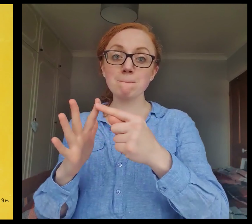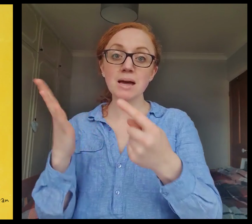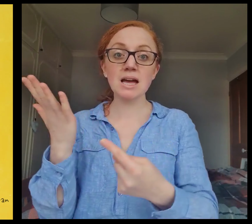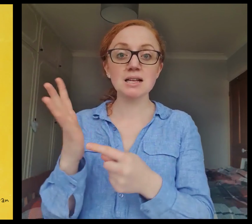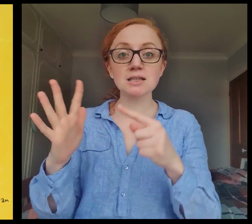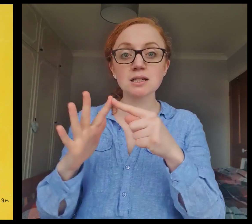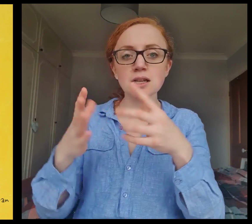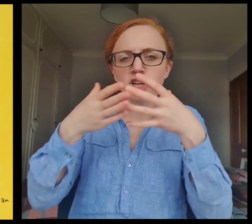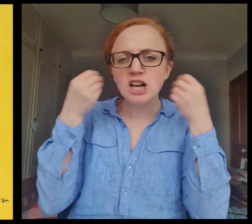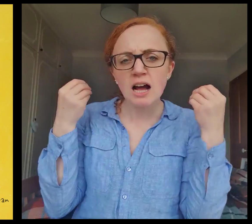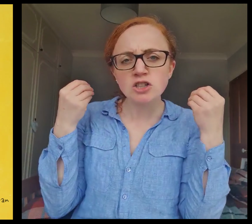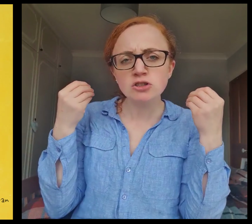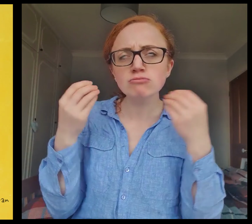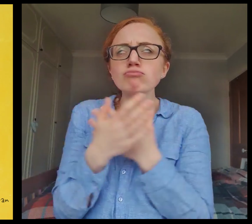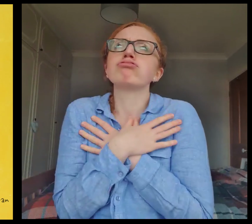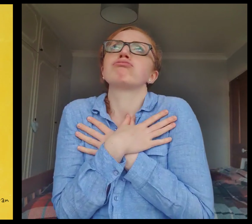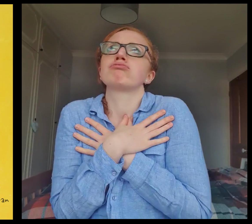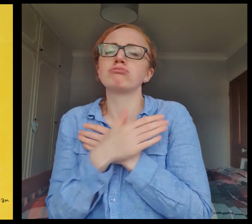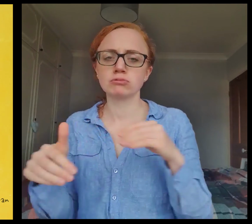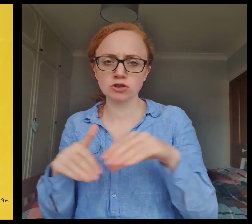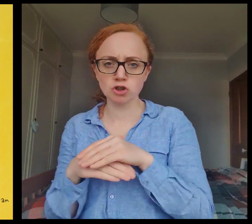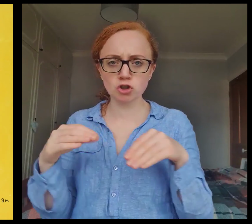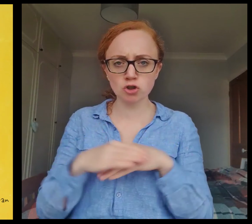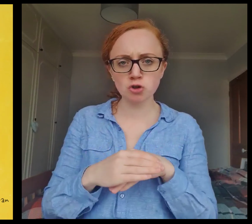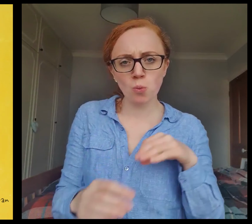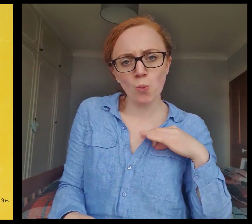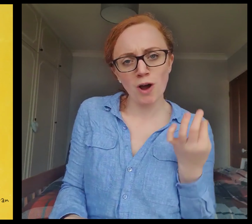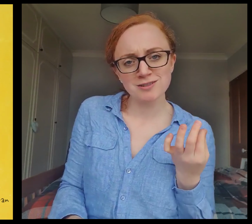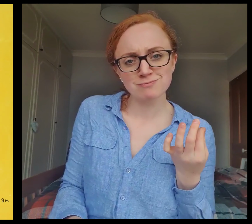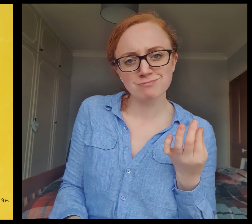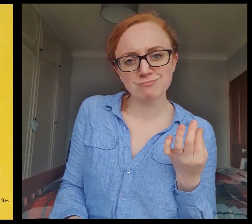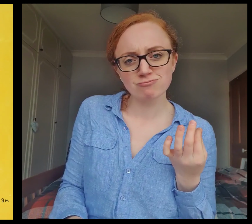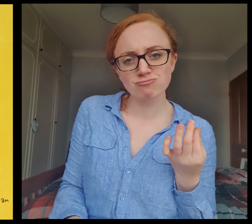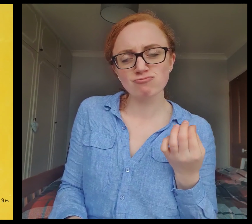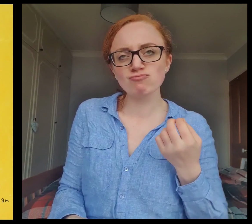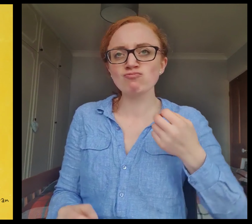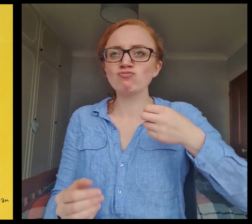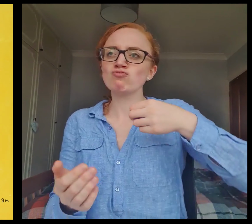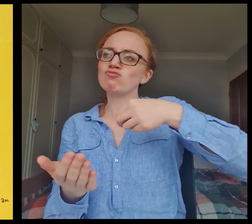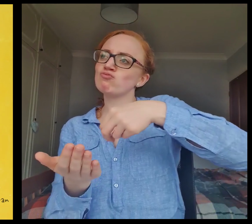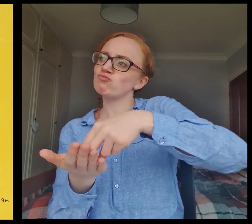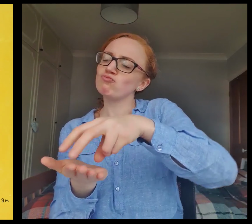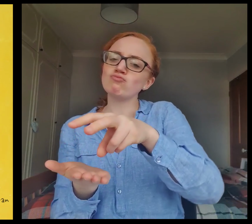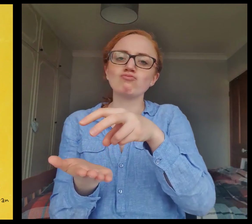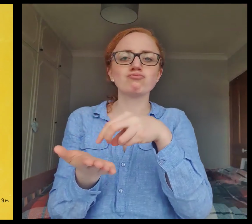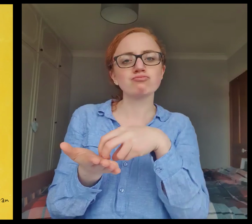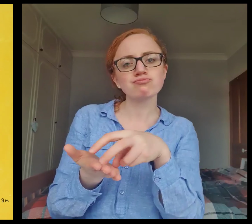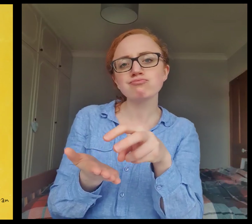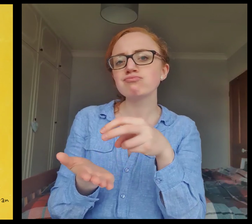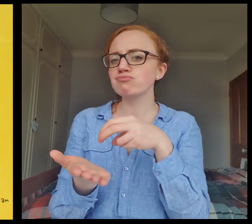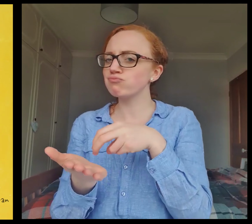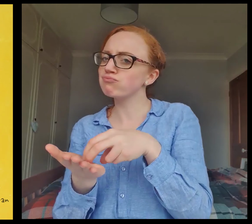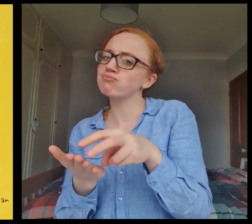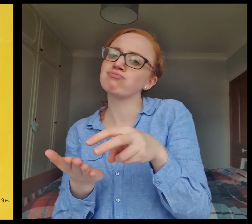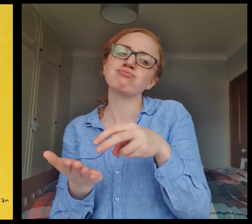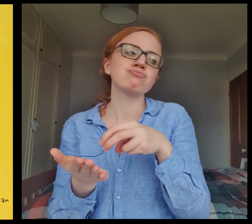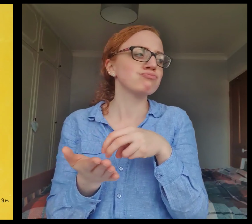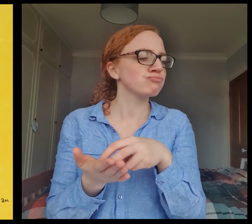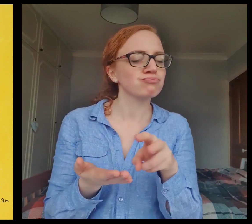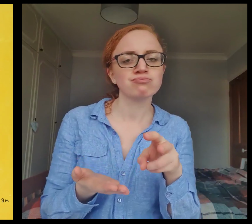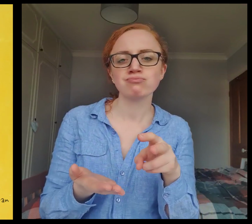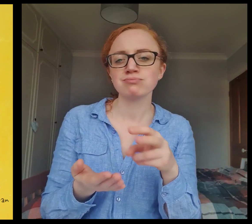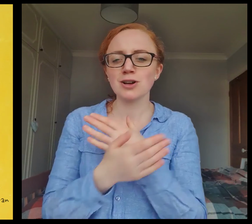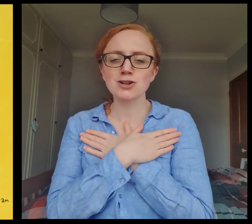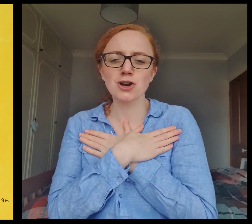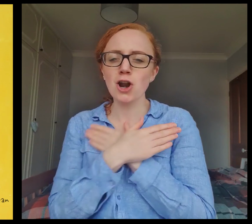Pete the cat. I love my white shoes. Pete the cat was walking down the street in his new white shoes.